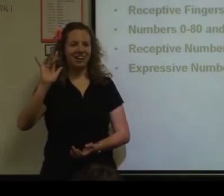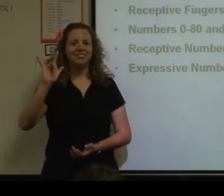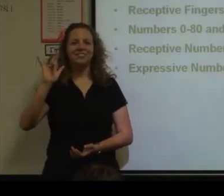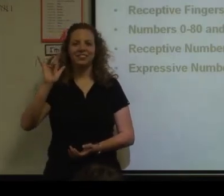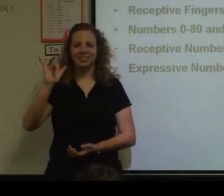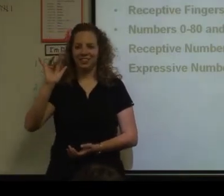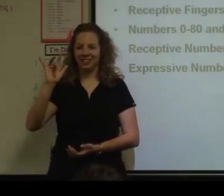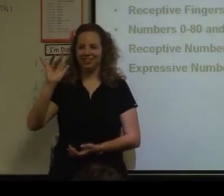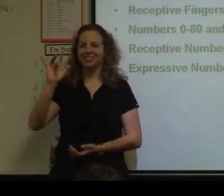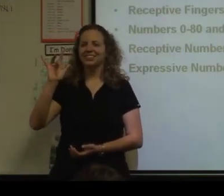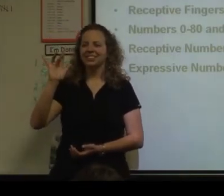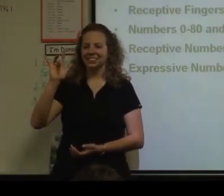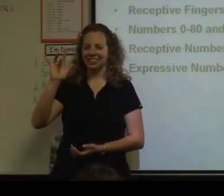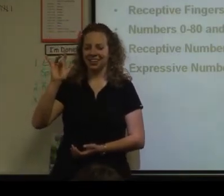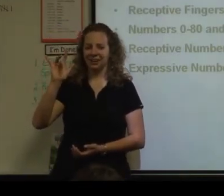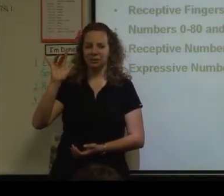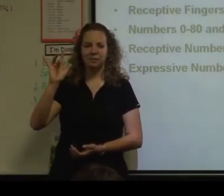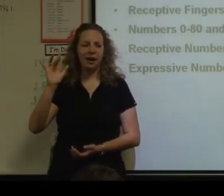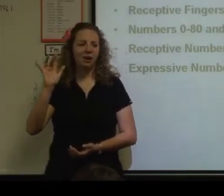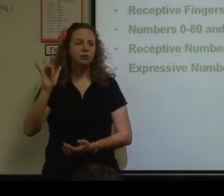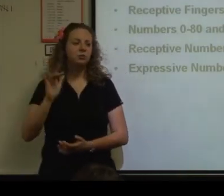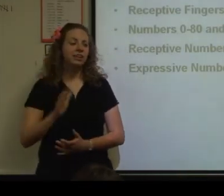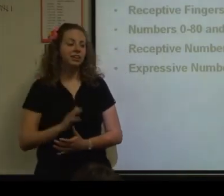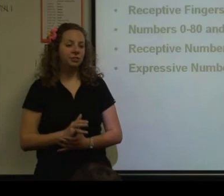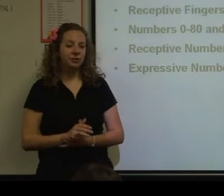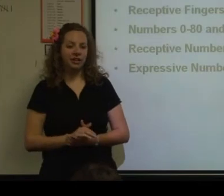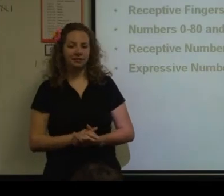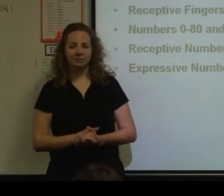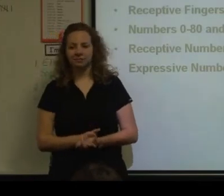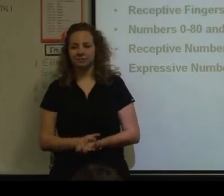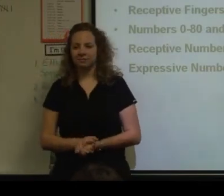25, good. Okay, what about 23?